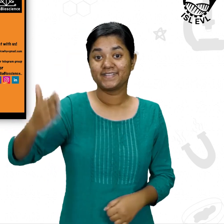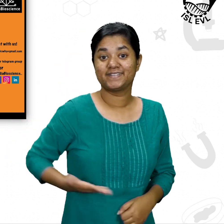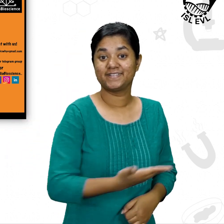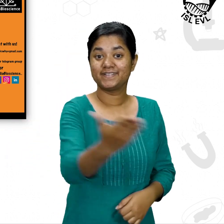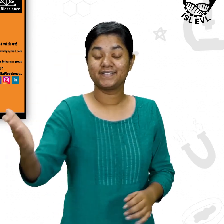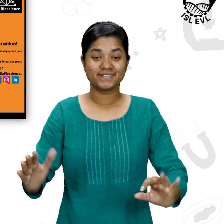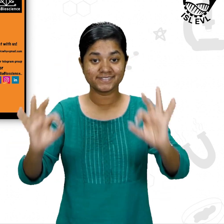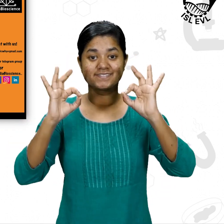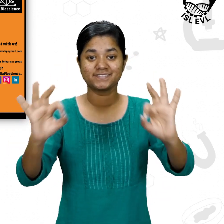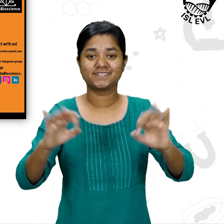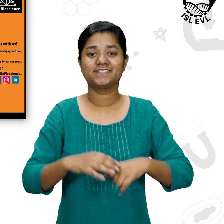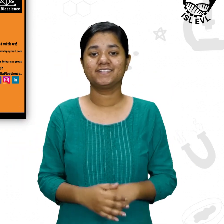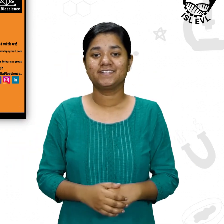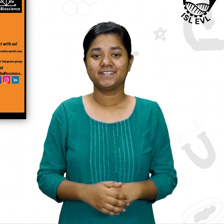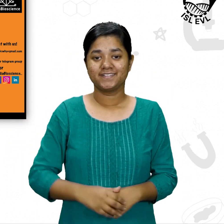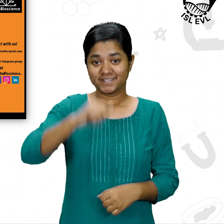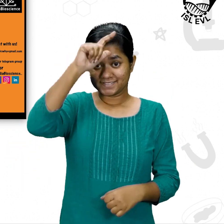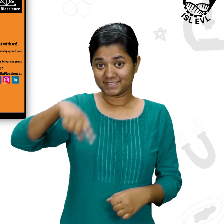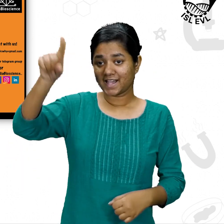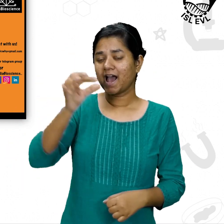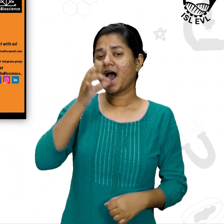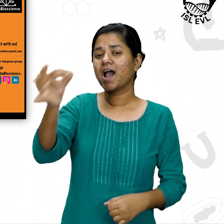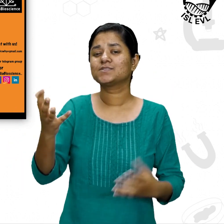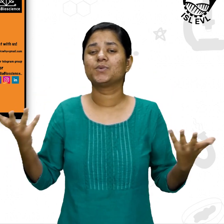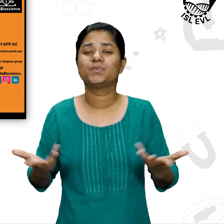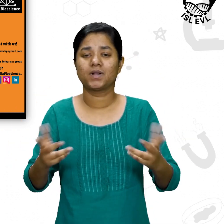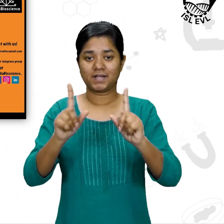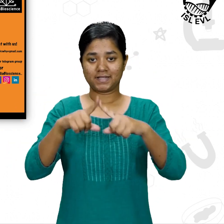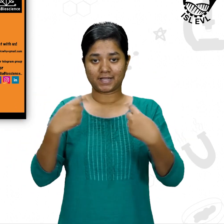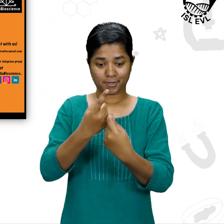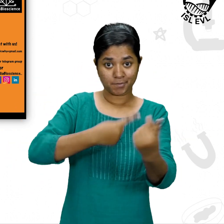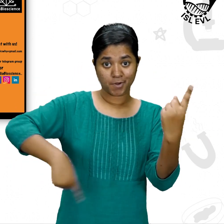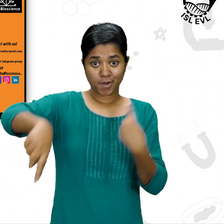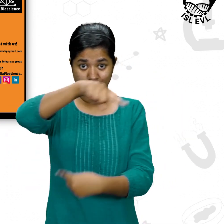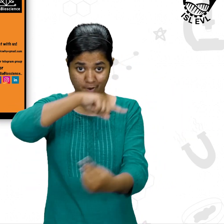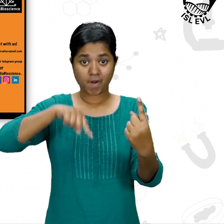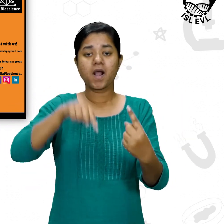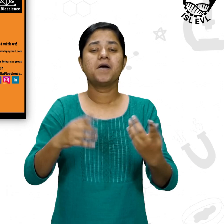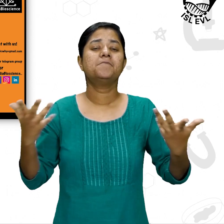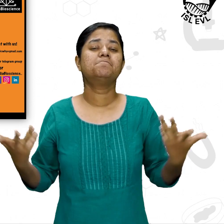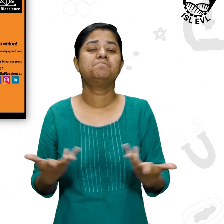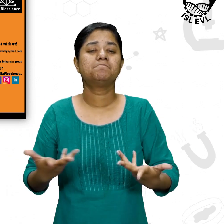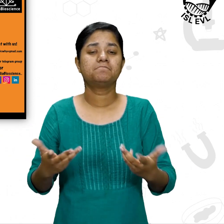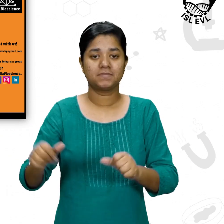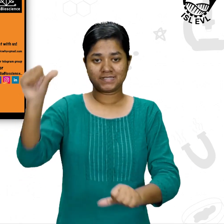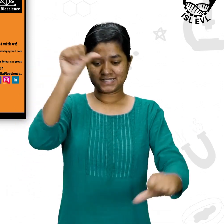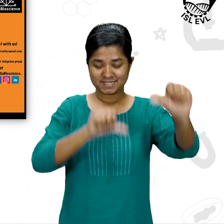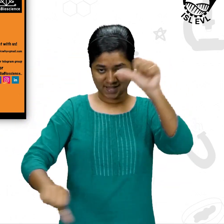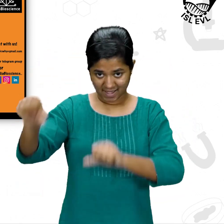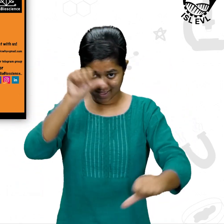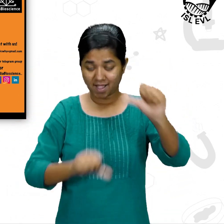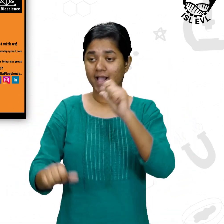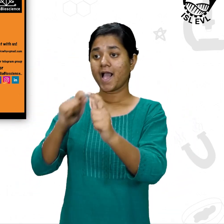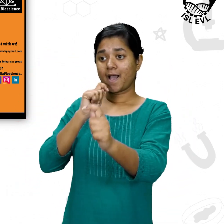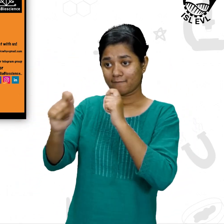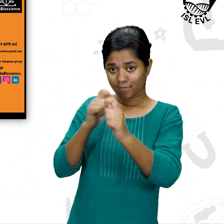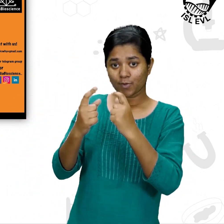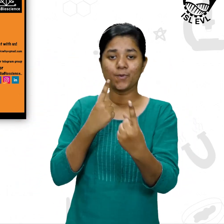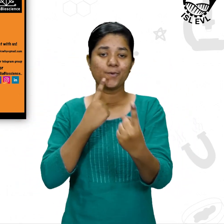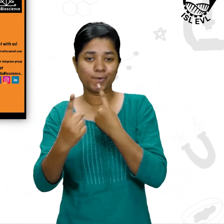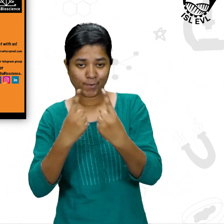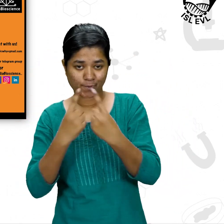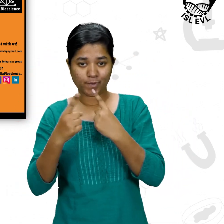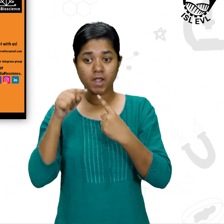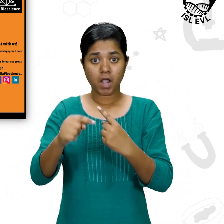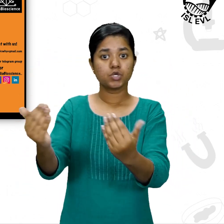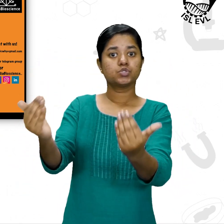Hi everyone, I'm Utsuka. I am Jigyasa and And you are you're listening to India Asks Why, a science